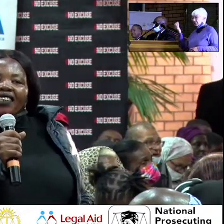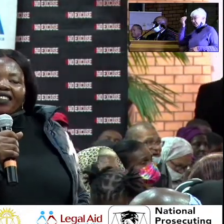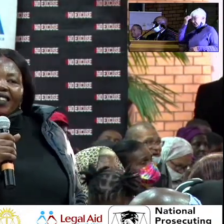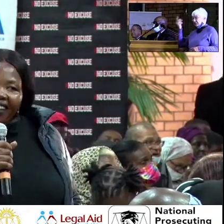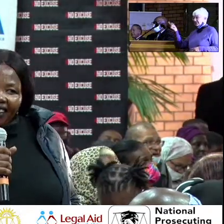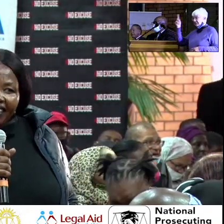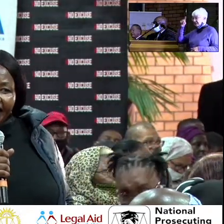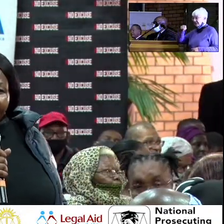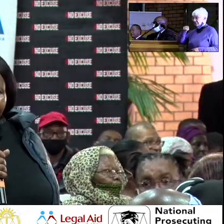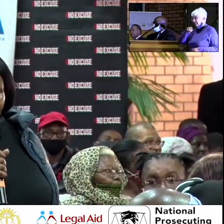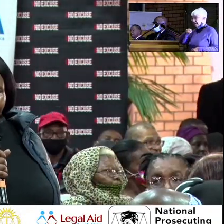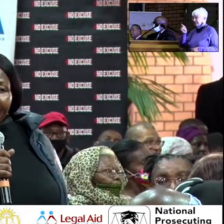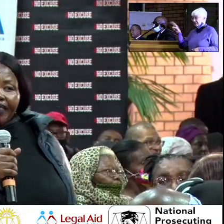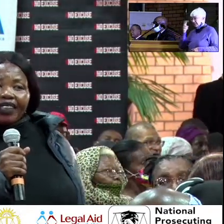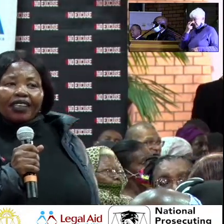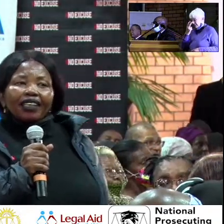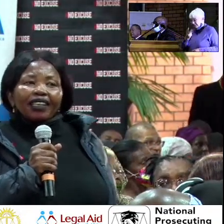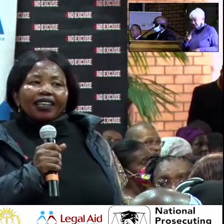But still,